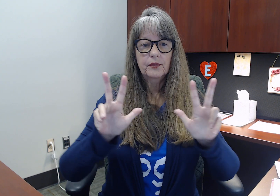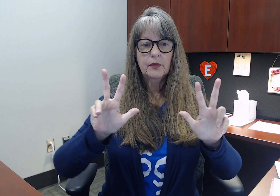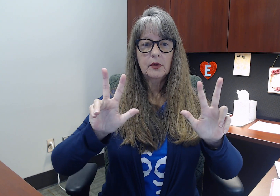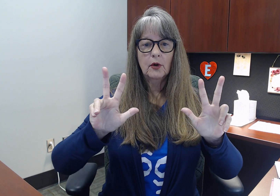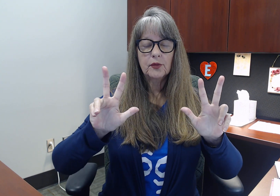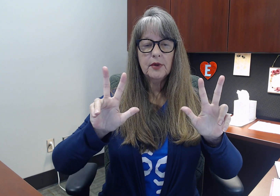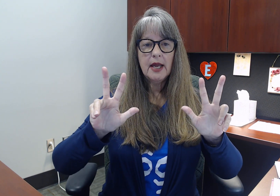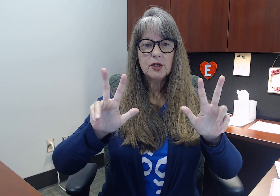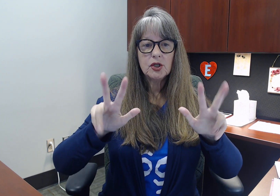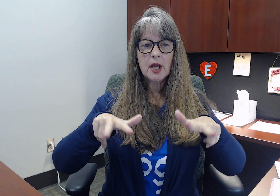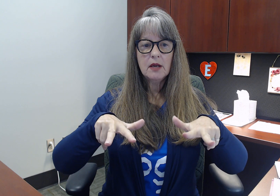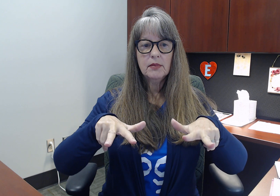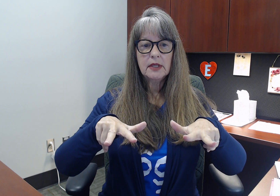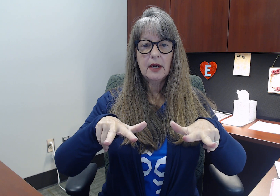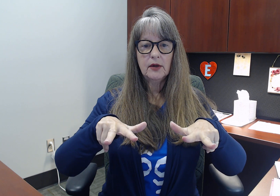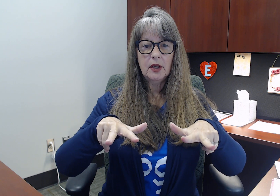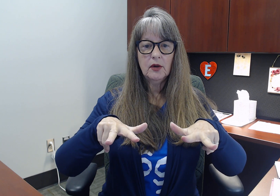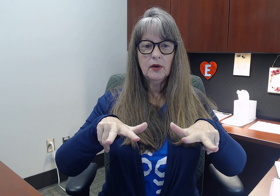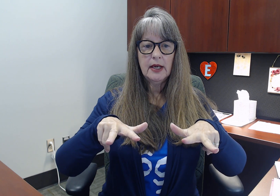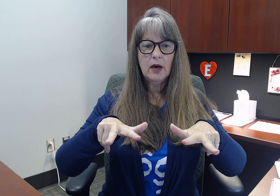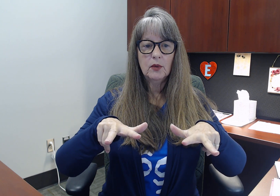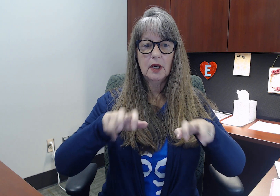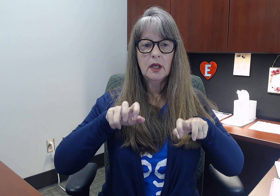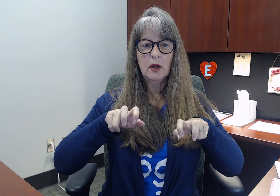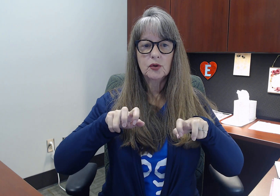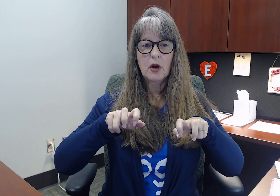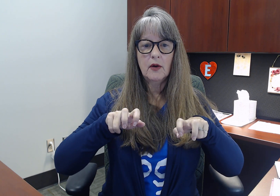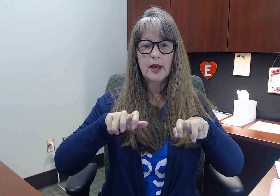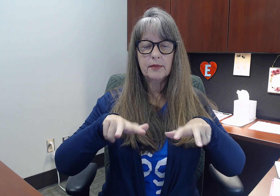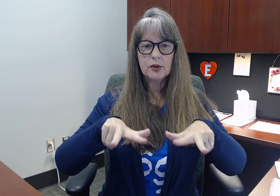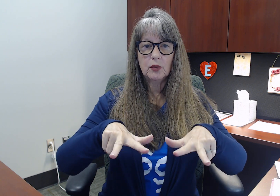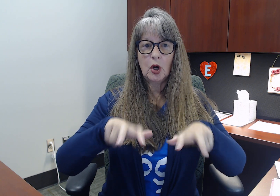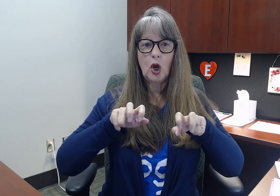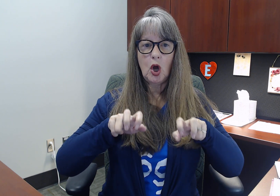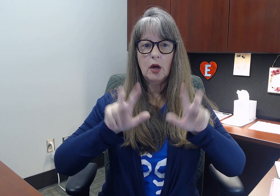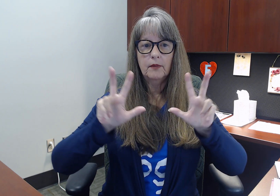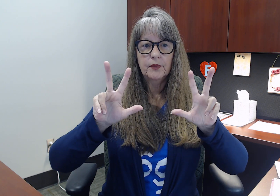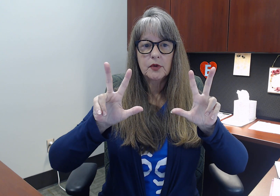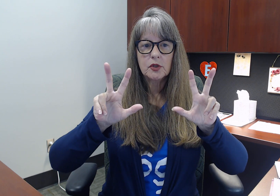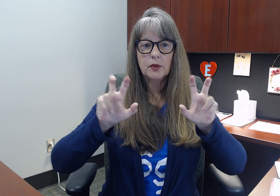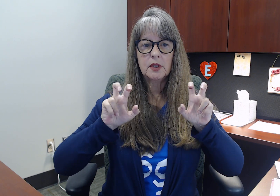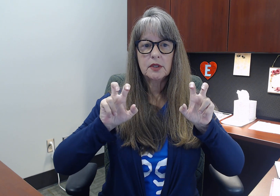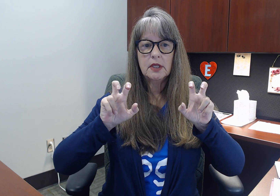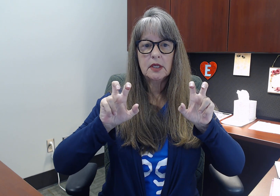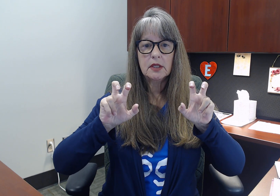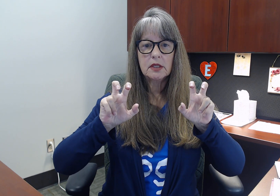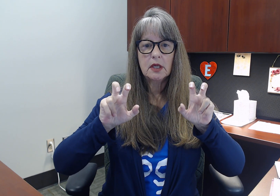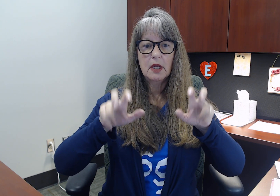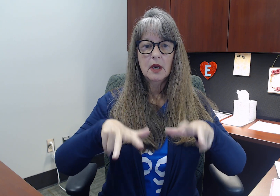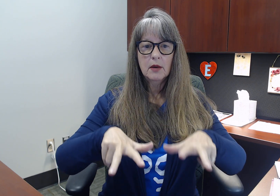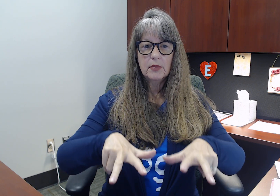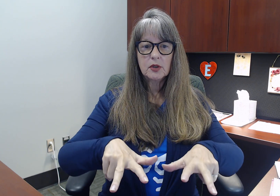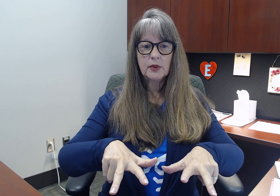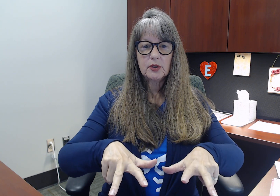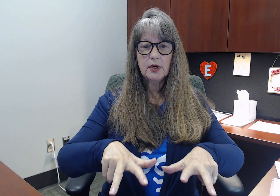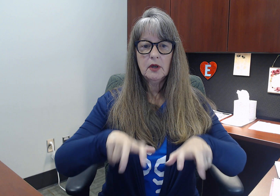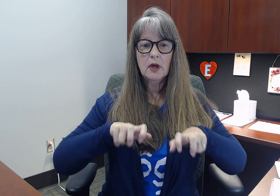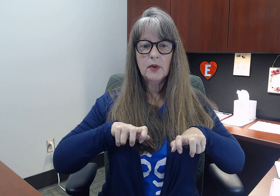your three-hand shape down here, and now we're going to draw it up into a claw. So it does this. But so we start here and we go